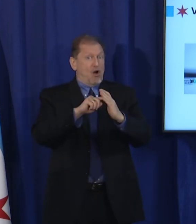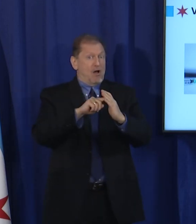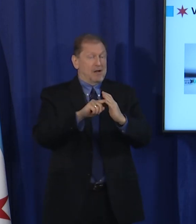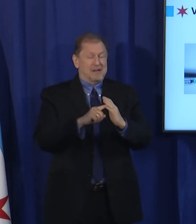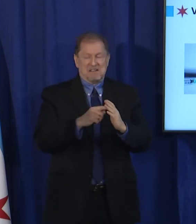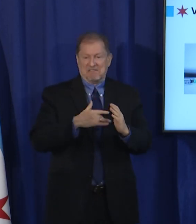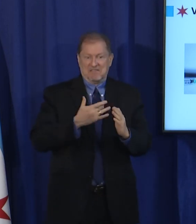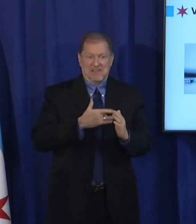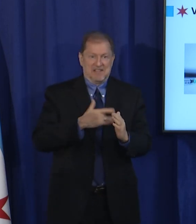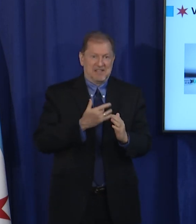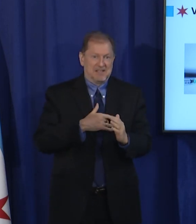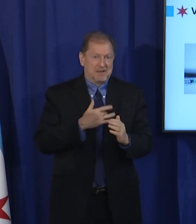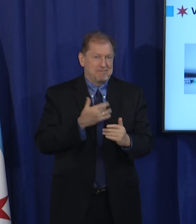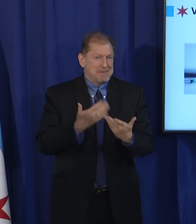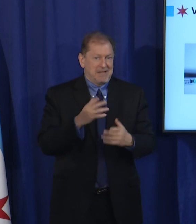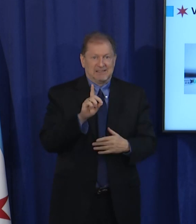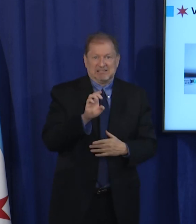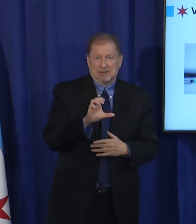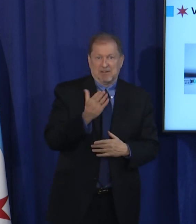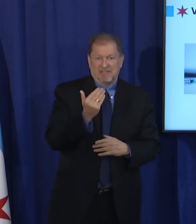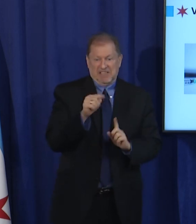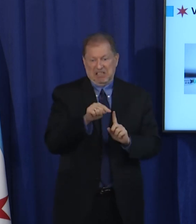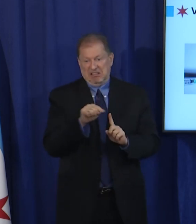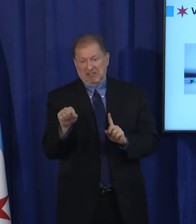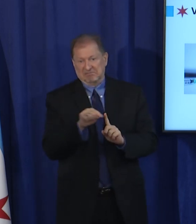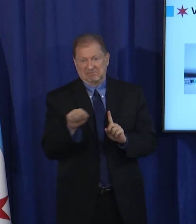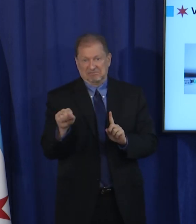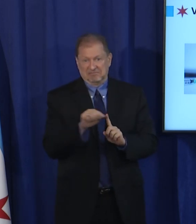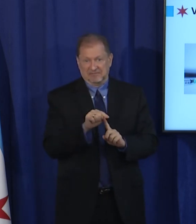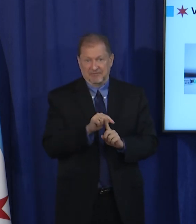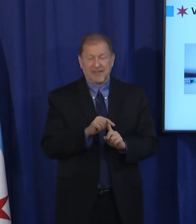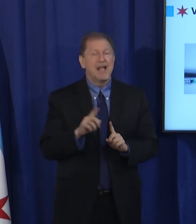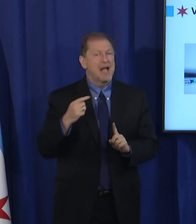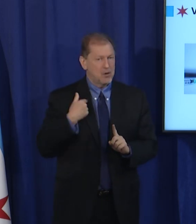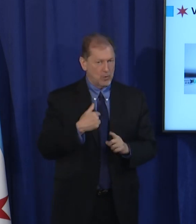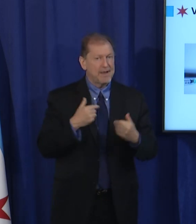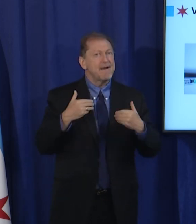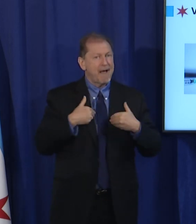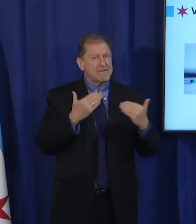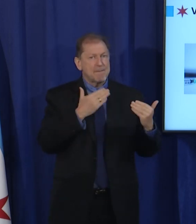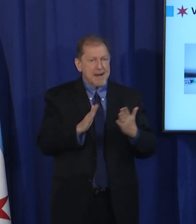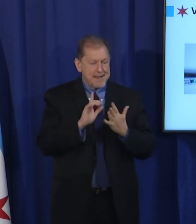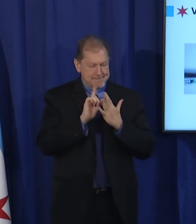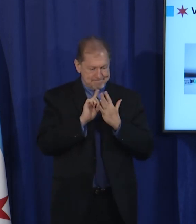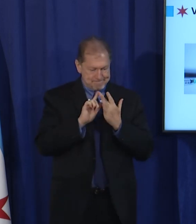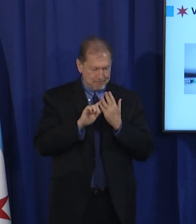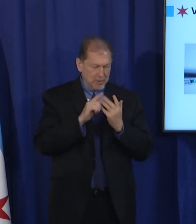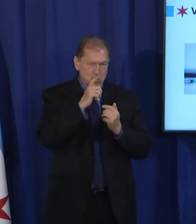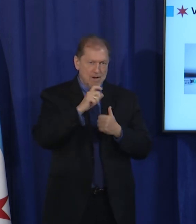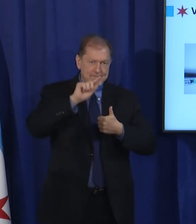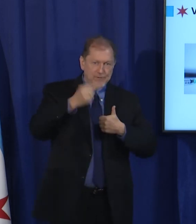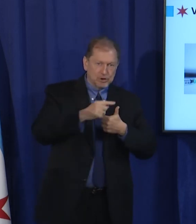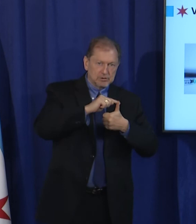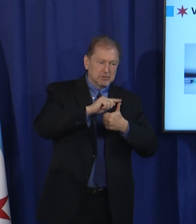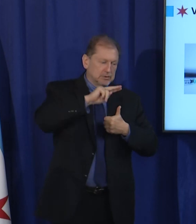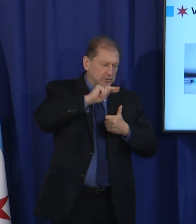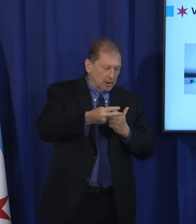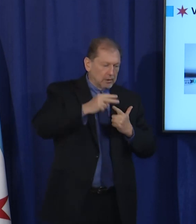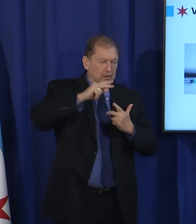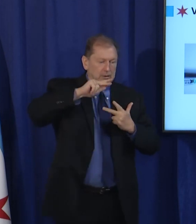as early as mid-December. And we've got very specific plans for what that looks like. We've built up